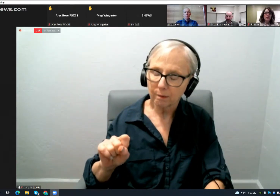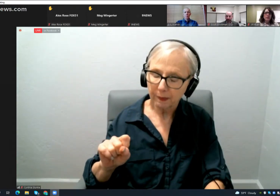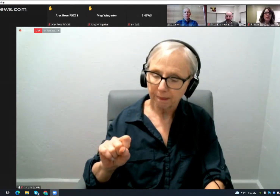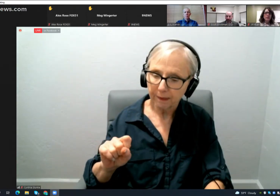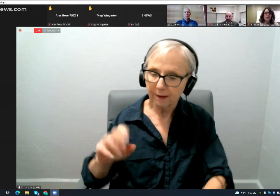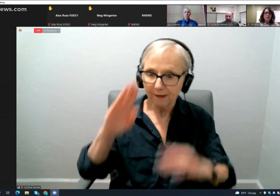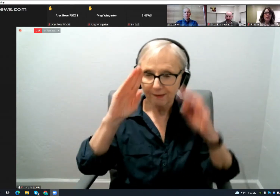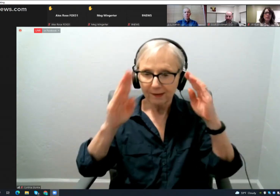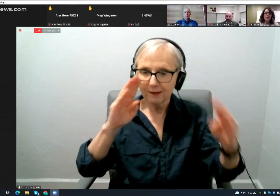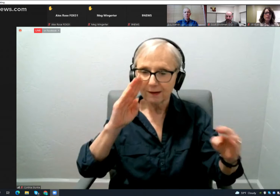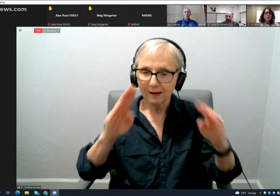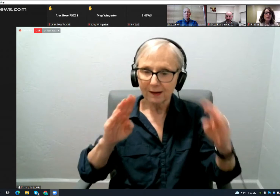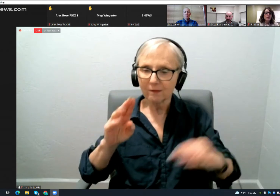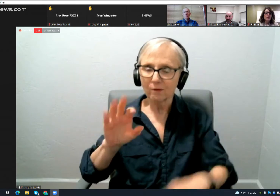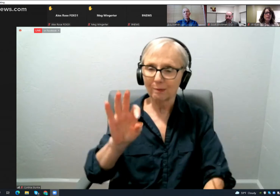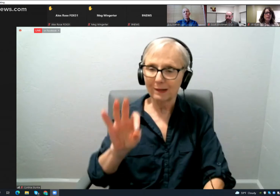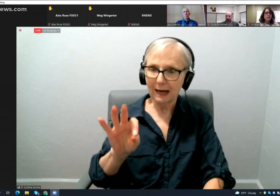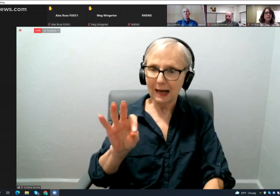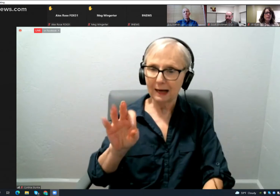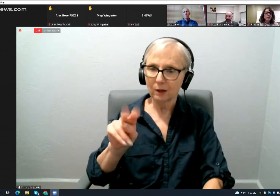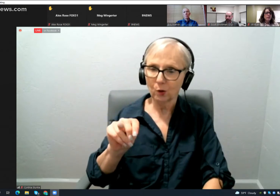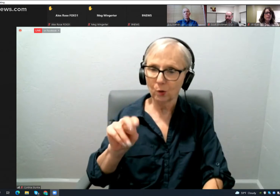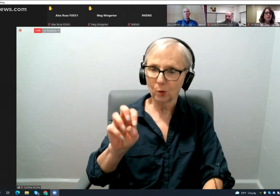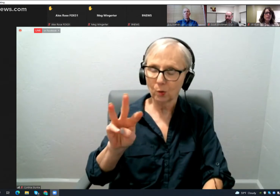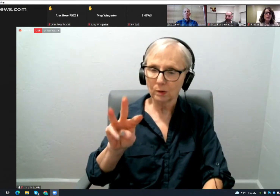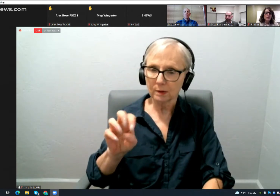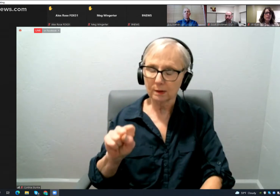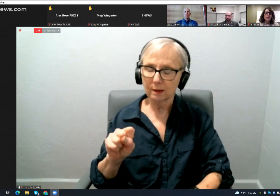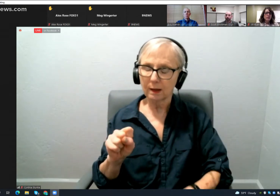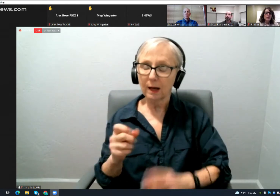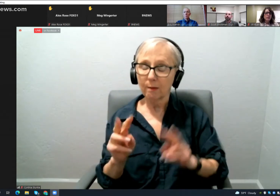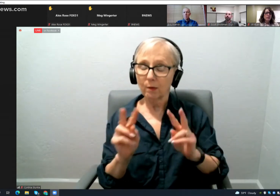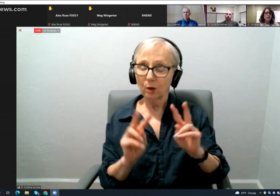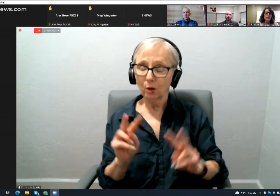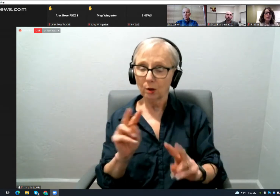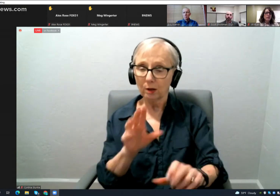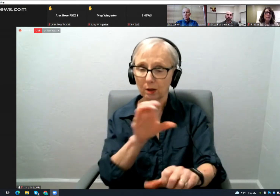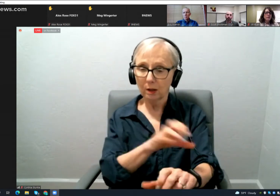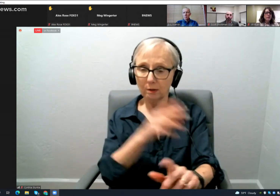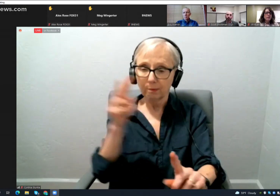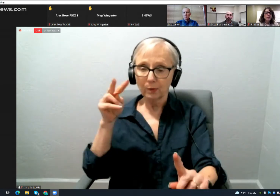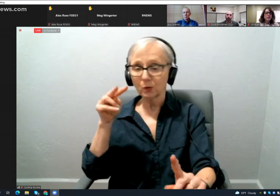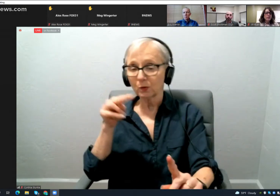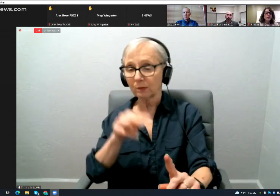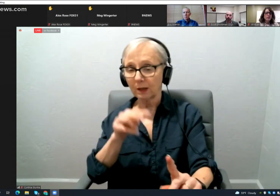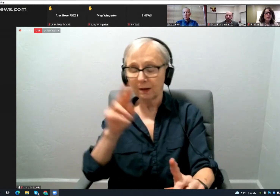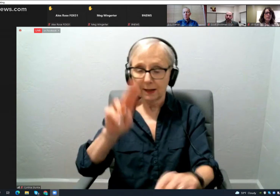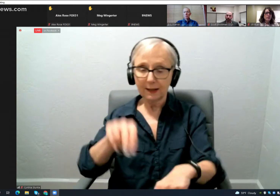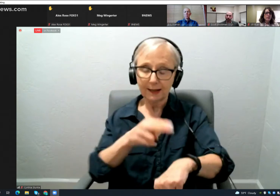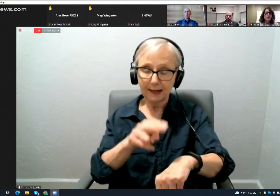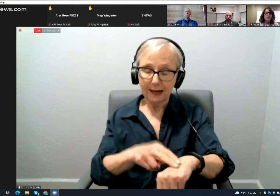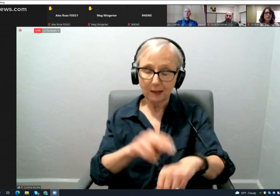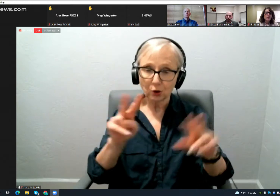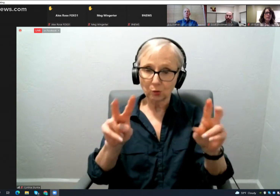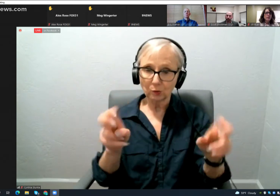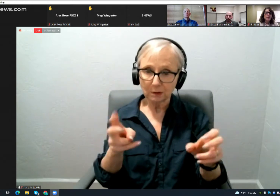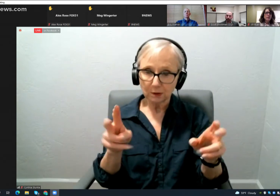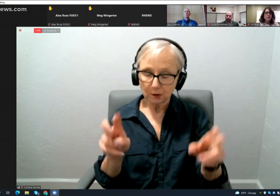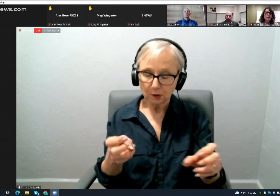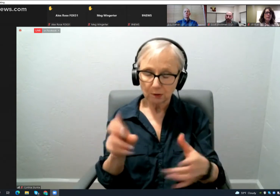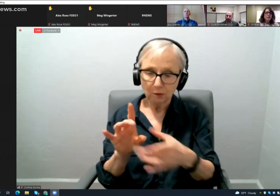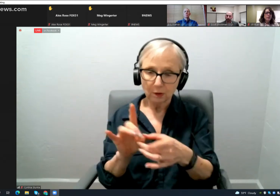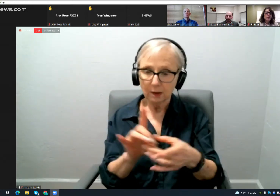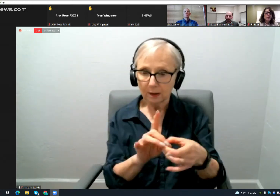Hi, everybody. Jennifer Meckles from 9 News. I'm just looking for Colorado's perspective on a national issue I saw covered earlier this week when it comes